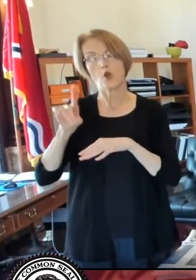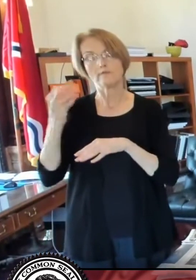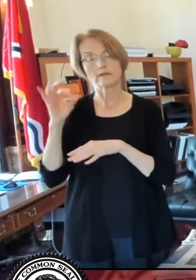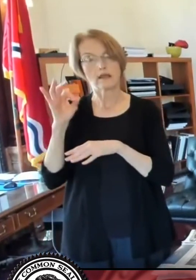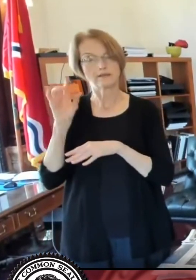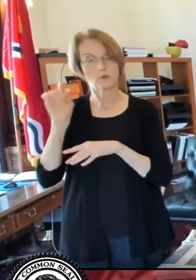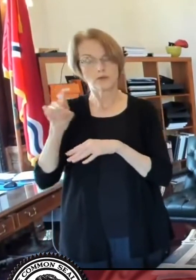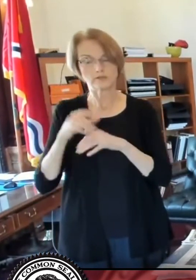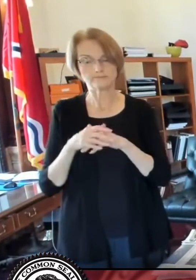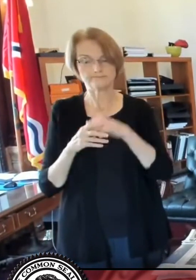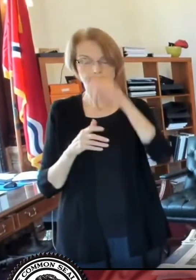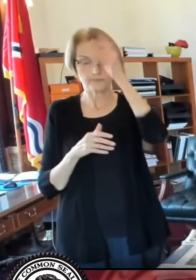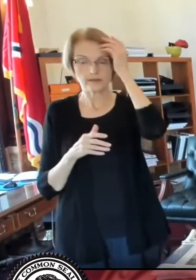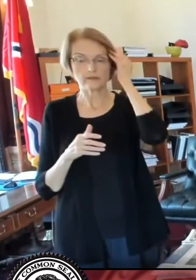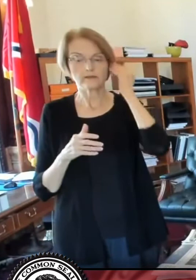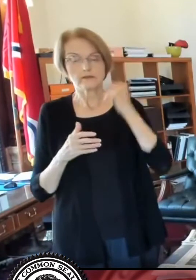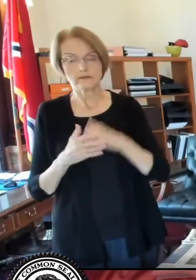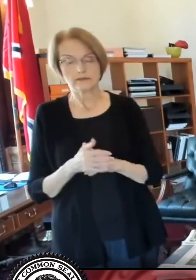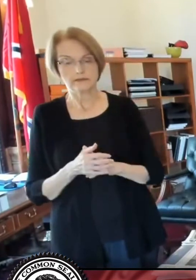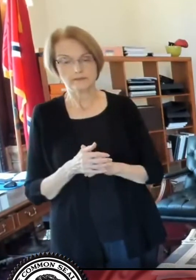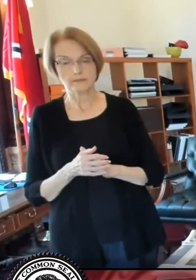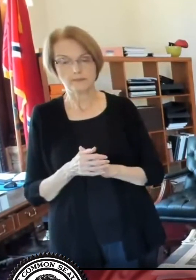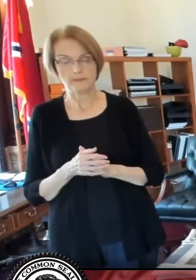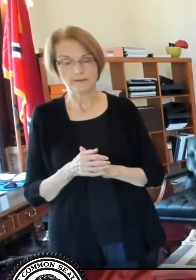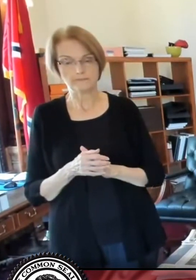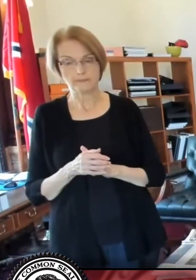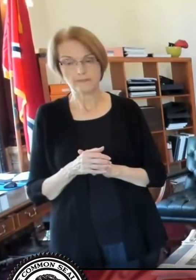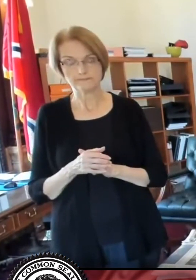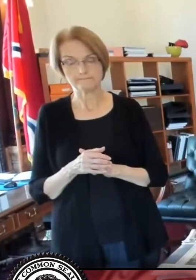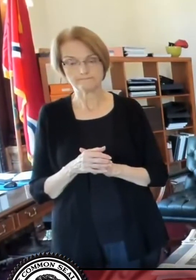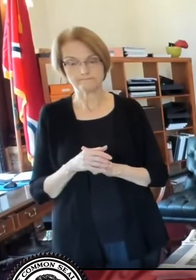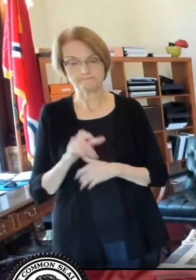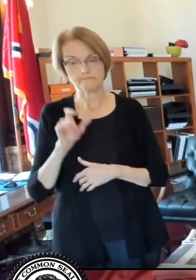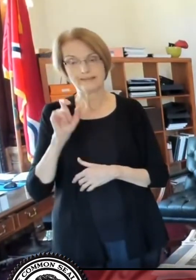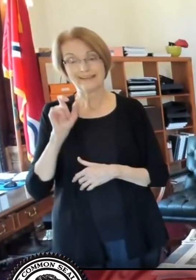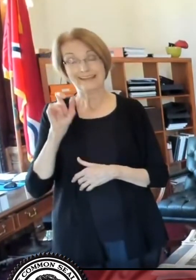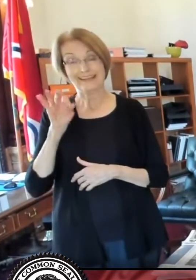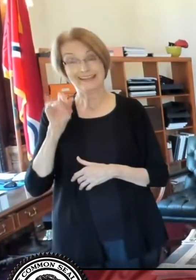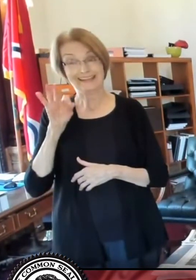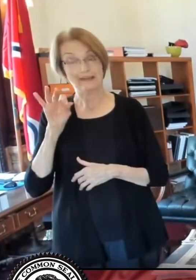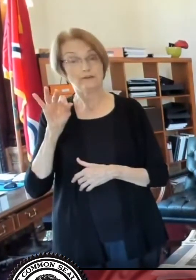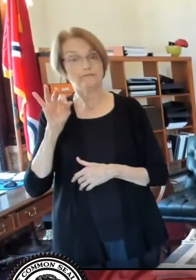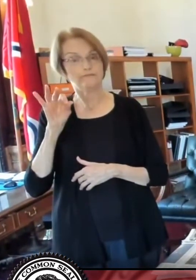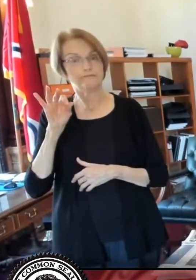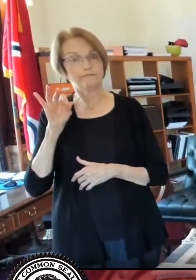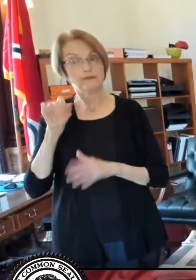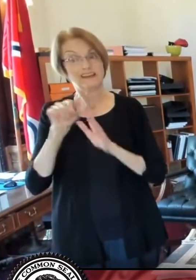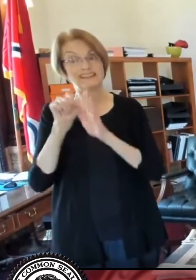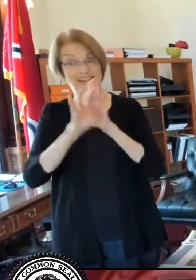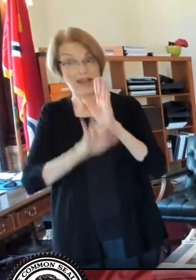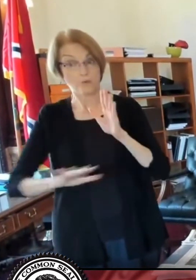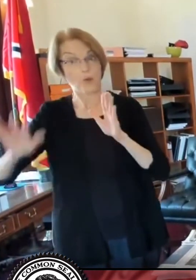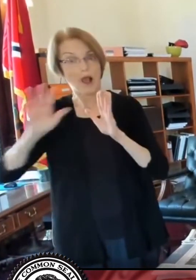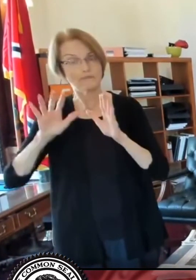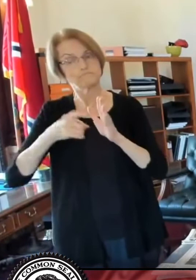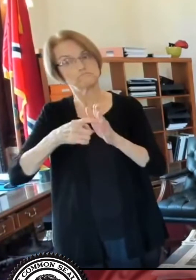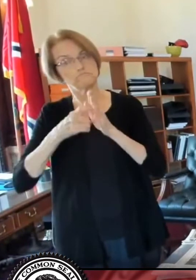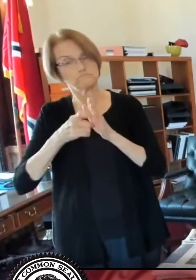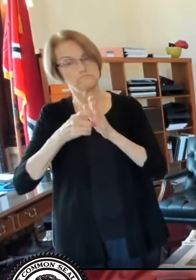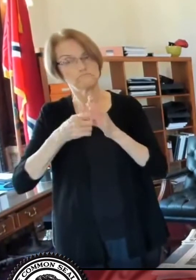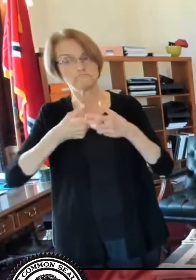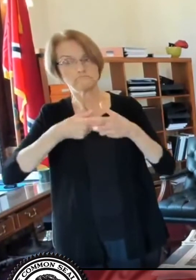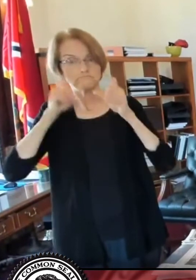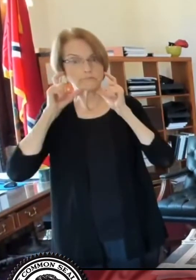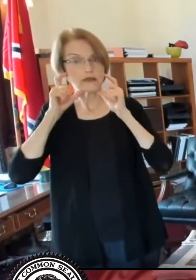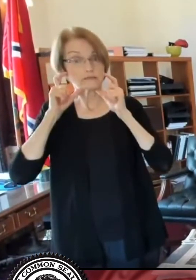on how much of a difference would a statewide mask mandate make? You mentioned all the other outstate counties that